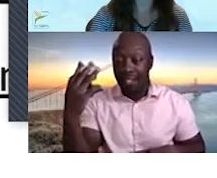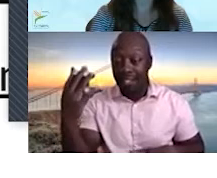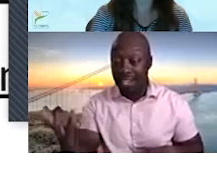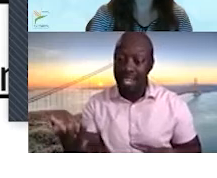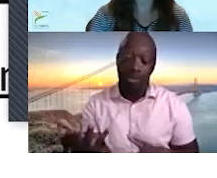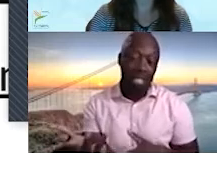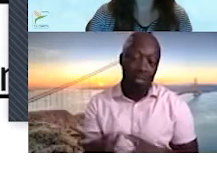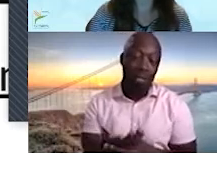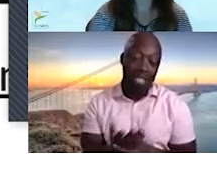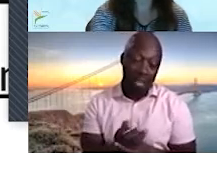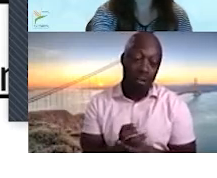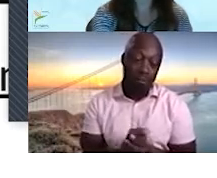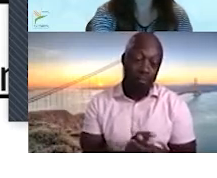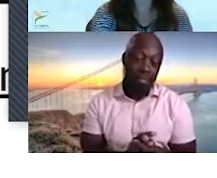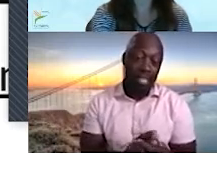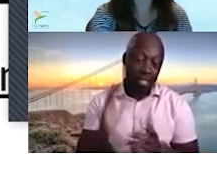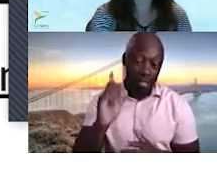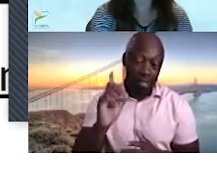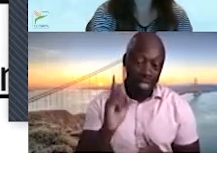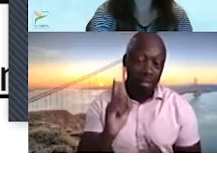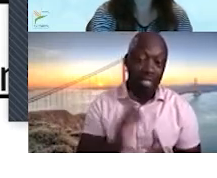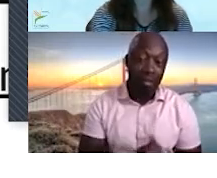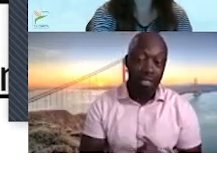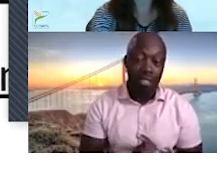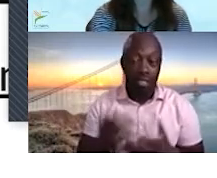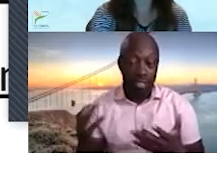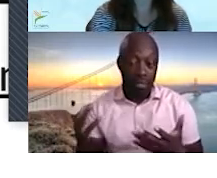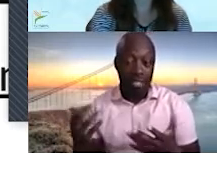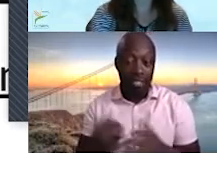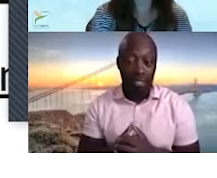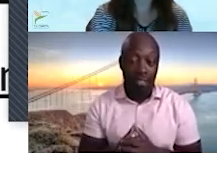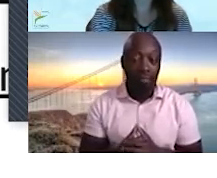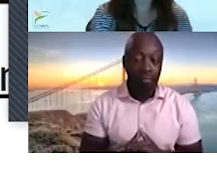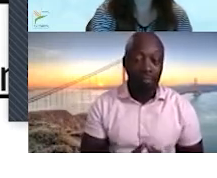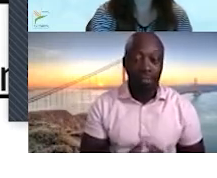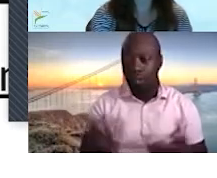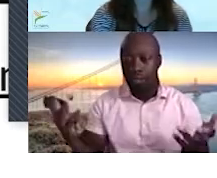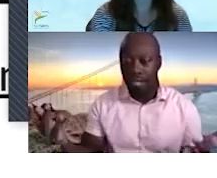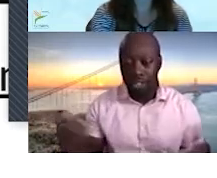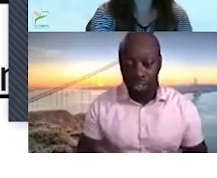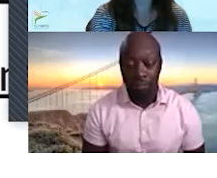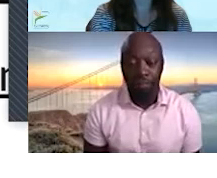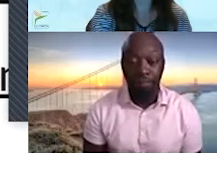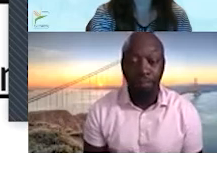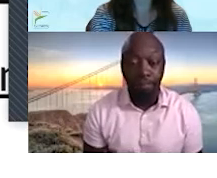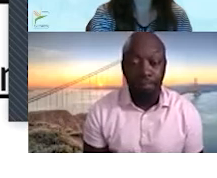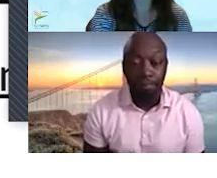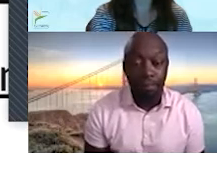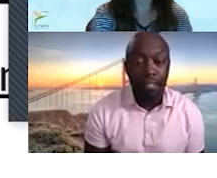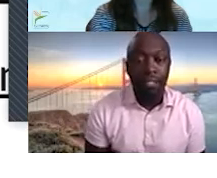that language that you were speaking at home, that dominant language, Spanish or French.